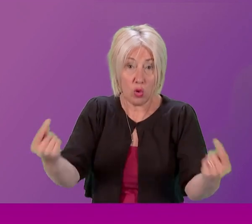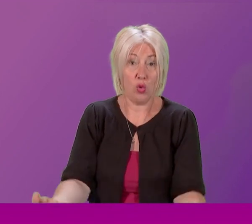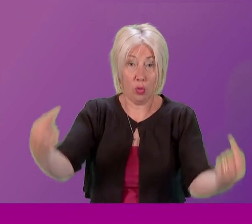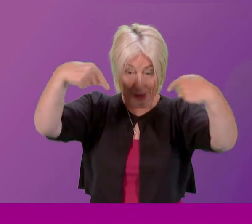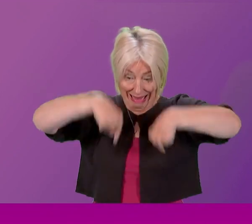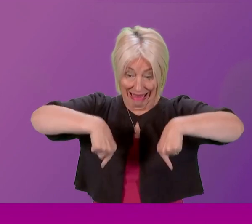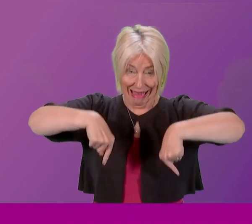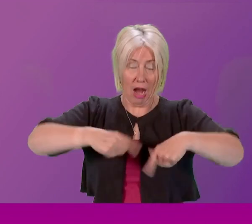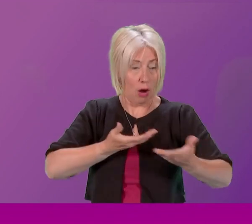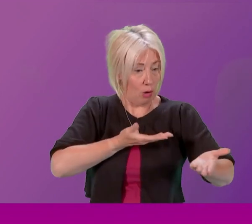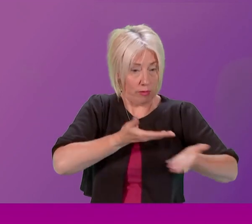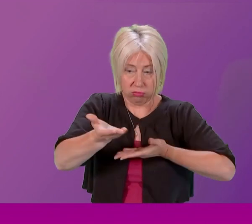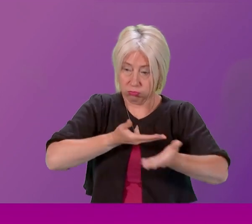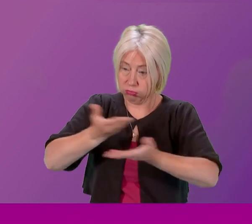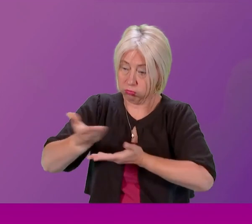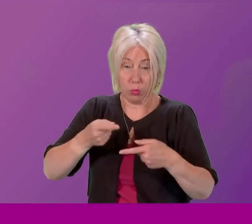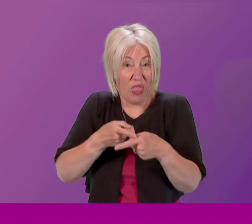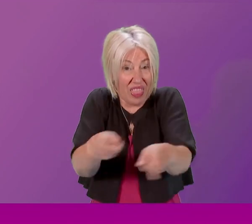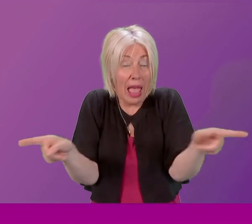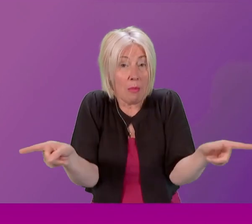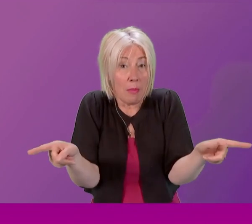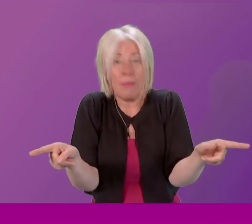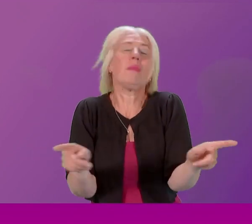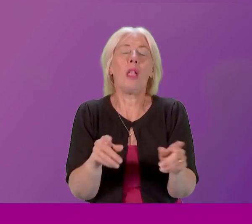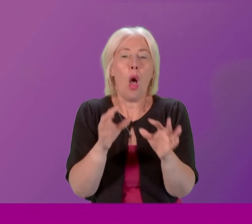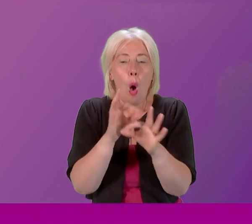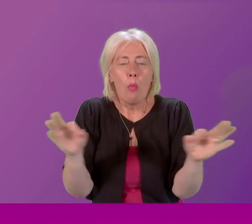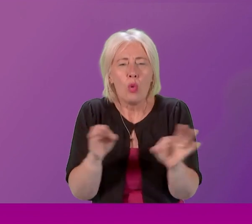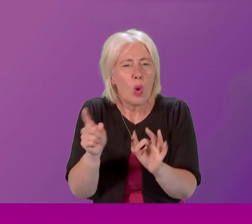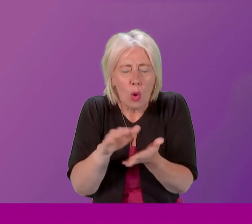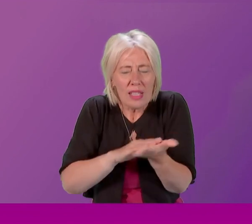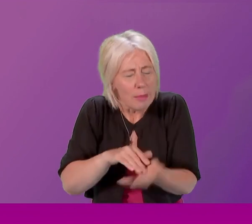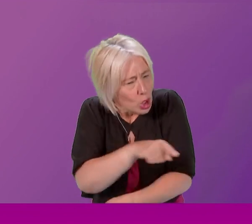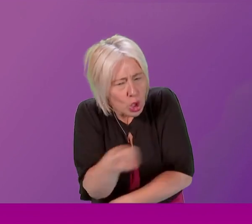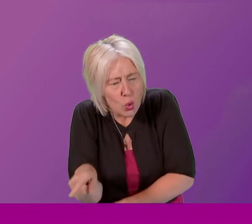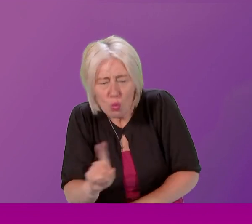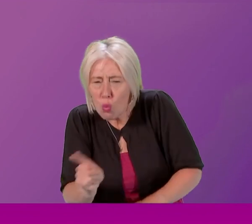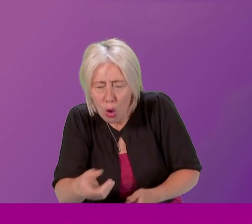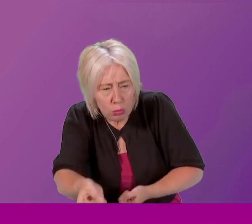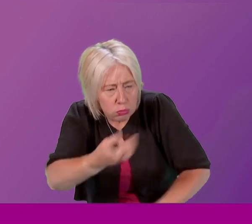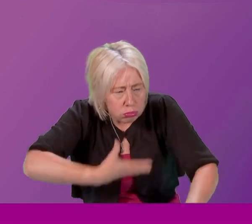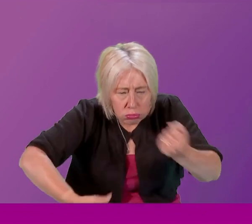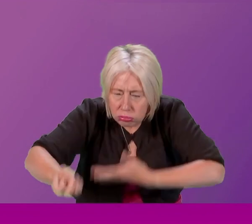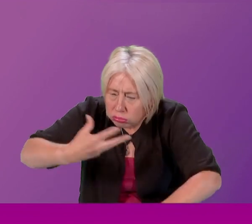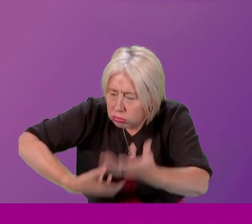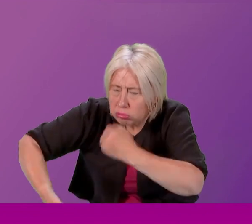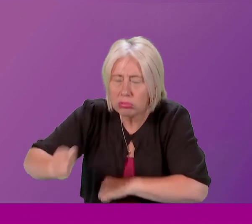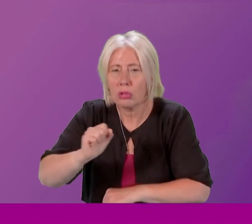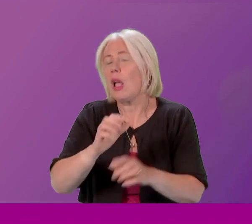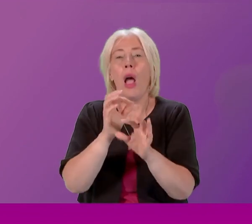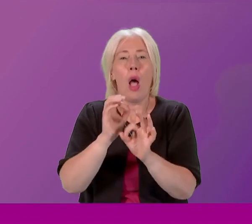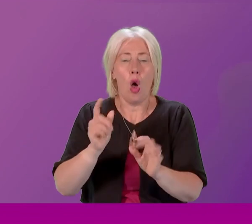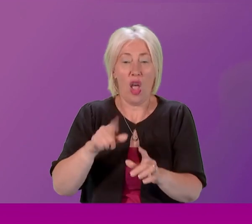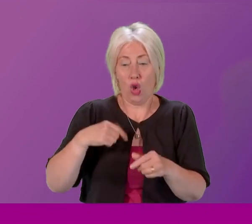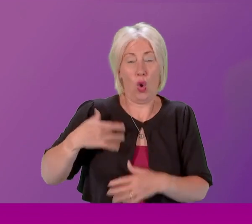of a conversation, and what is it that music means to them, you know, what is it in their lives that makes